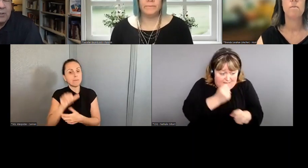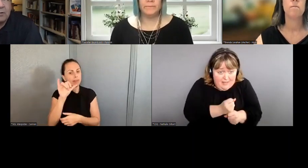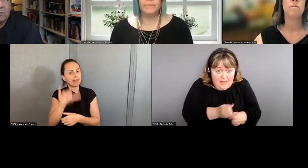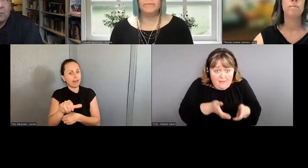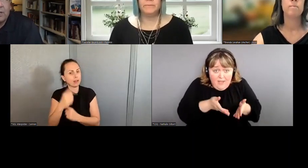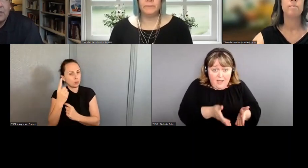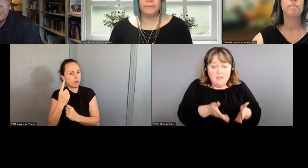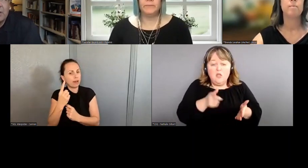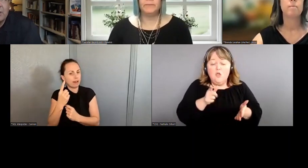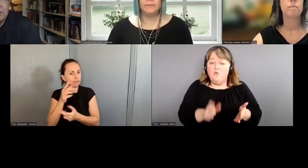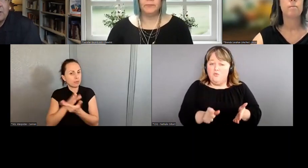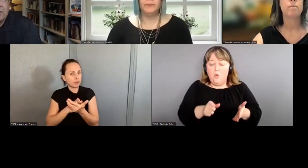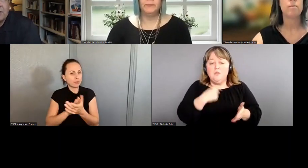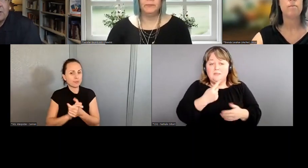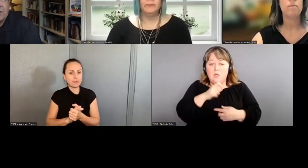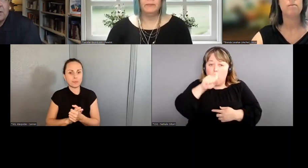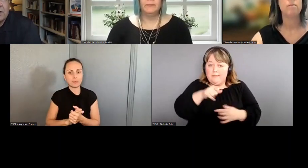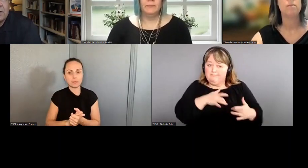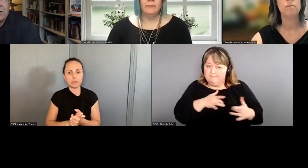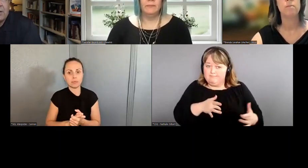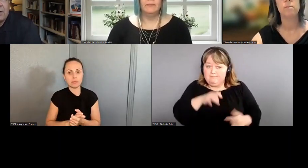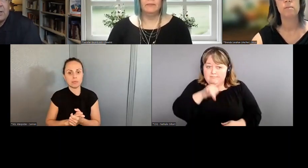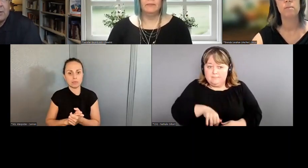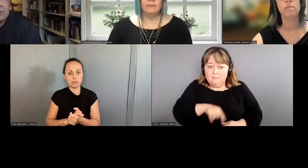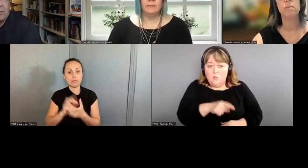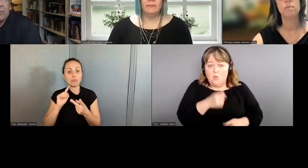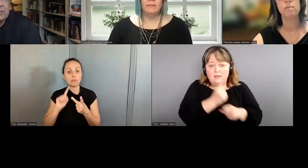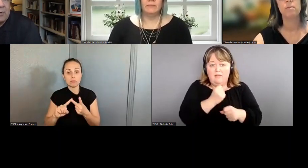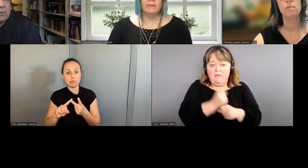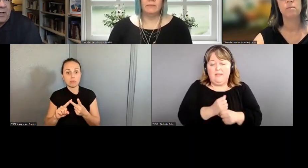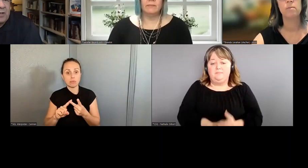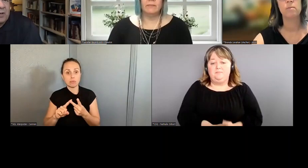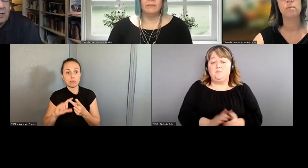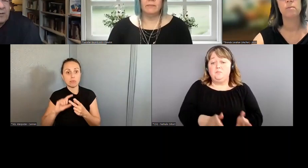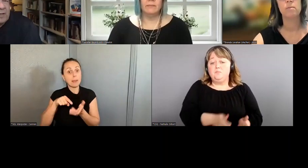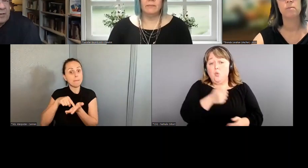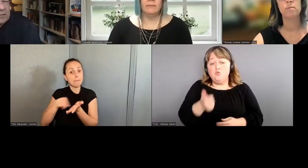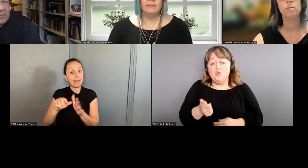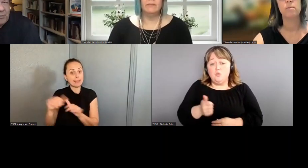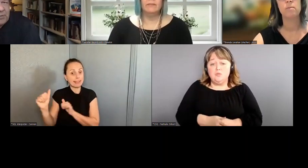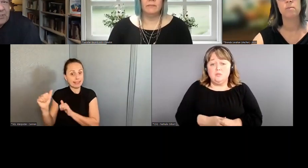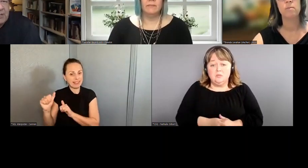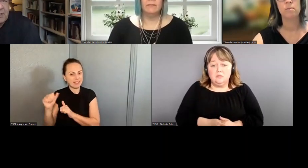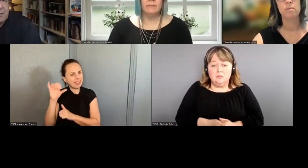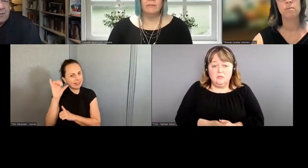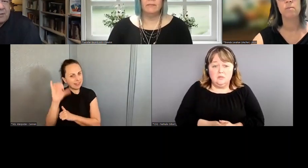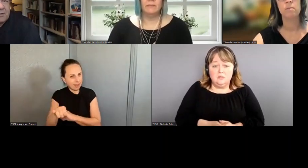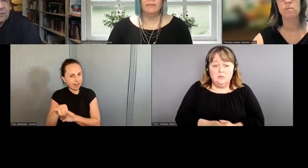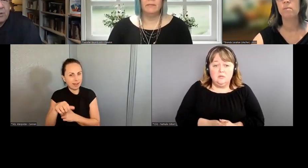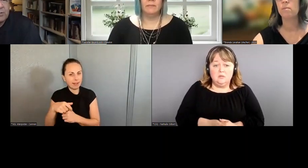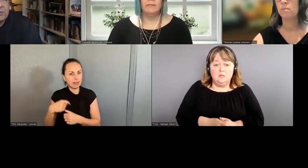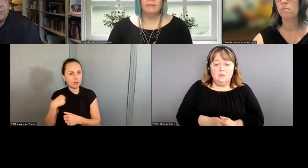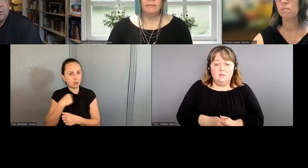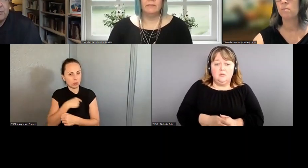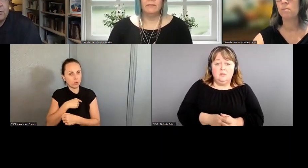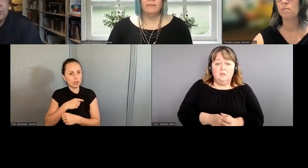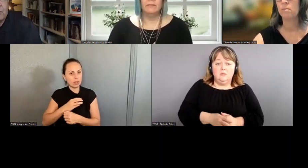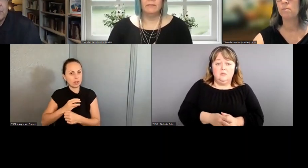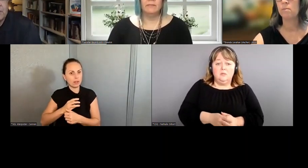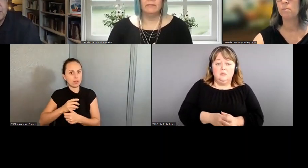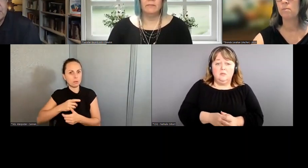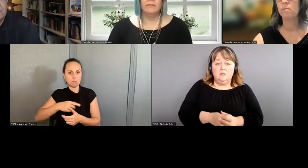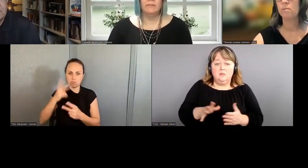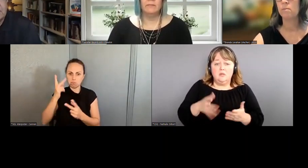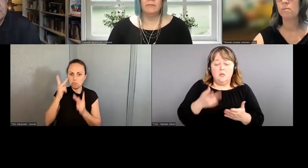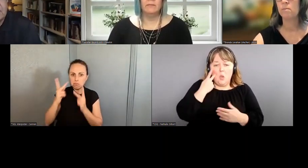one aspect. The other was about paid leave, and that's what we saw also during COVID.